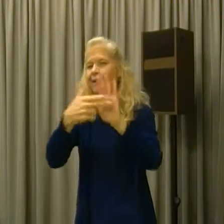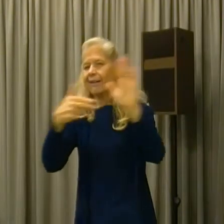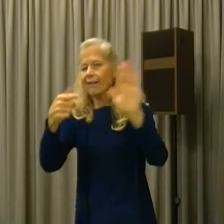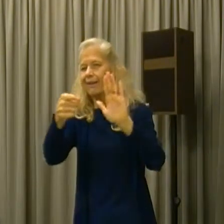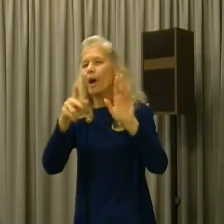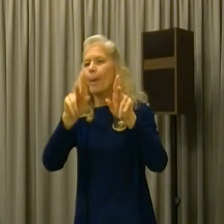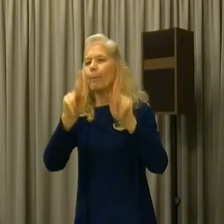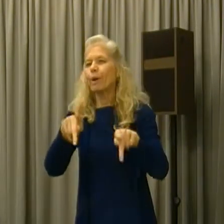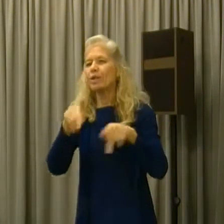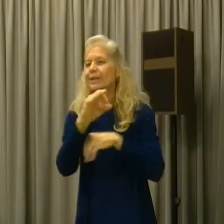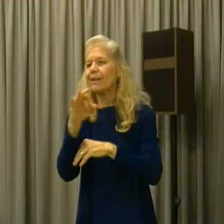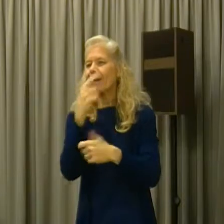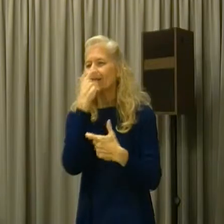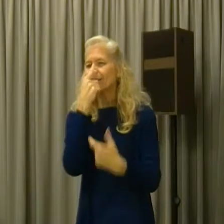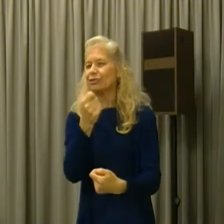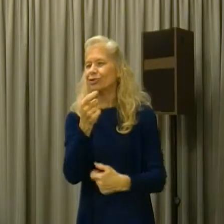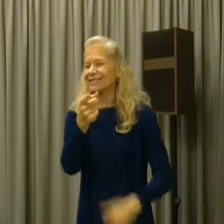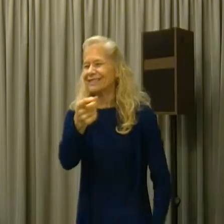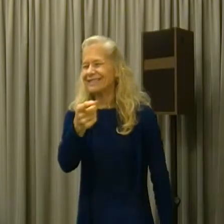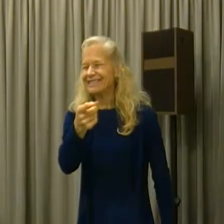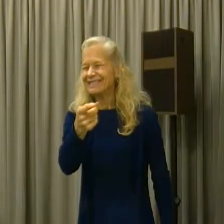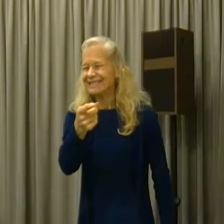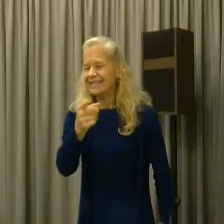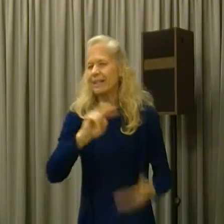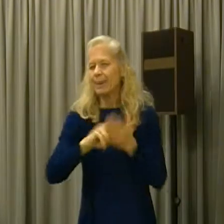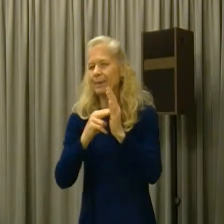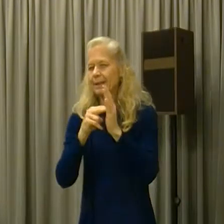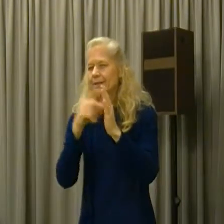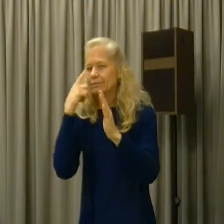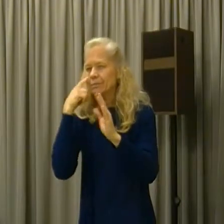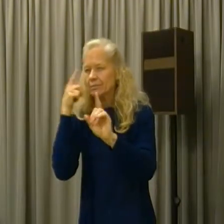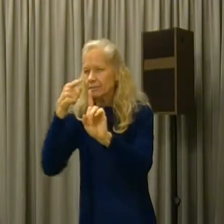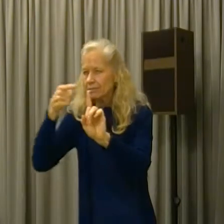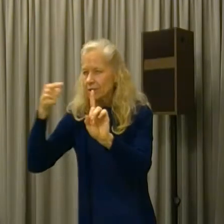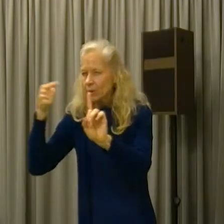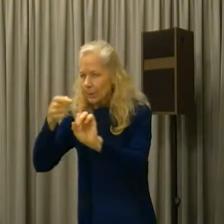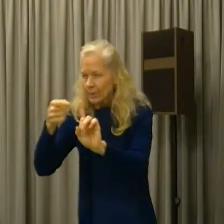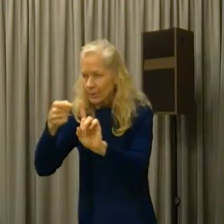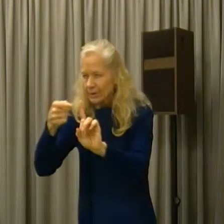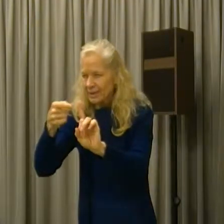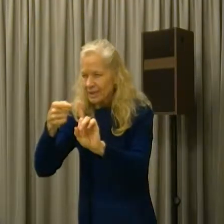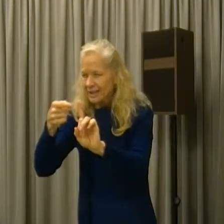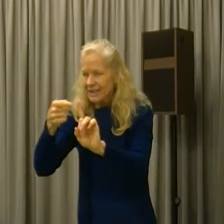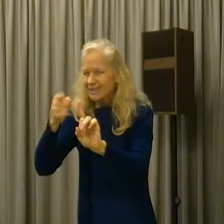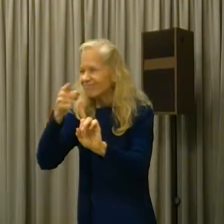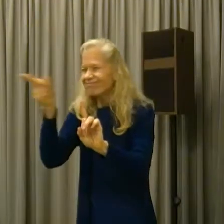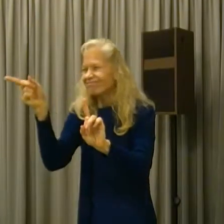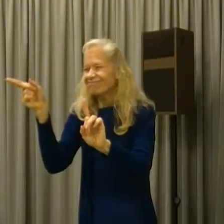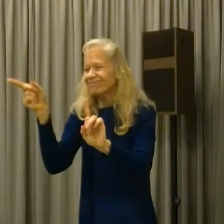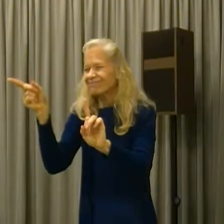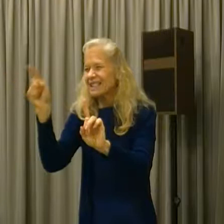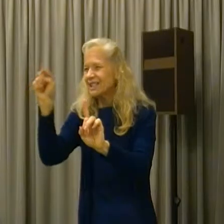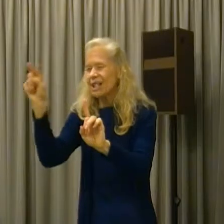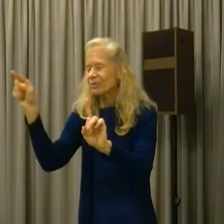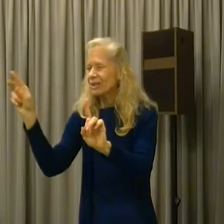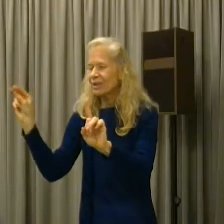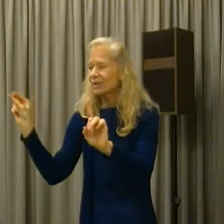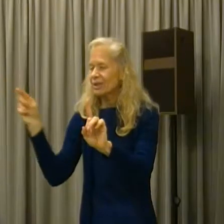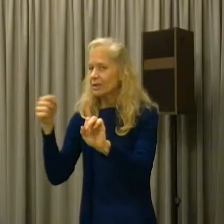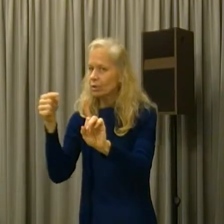if we're straight out of the will of God, we can be sure that our thoughts are the person of interest.